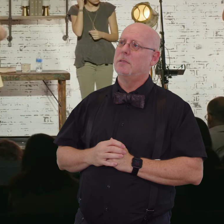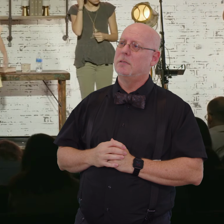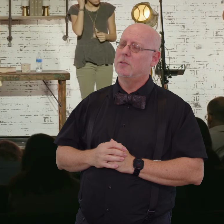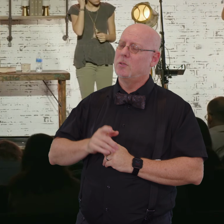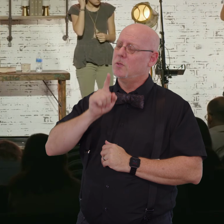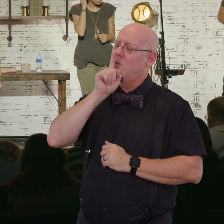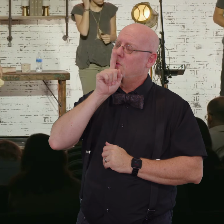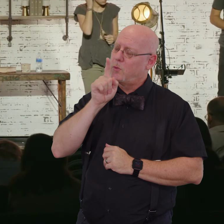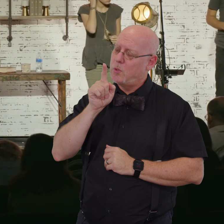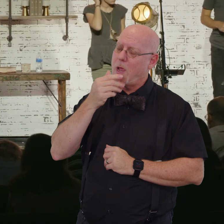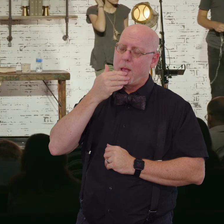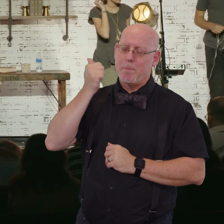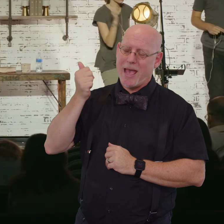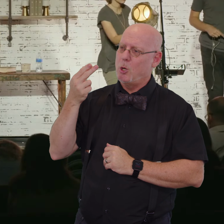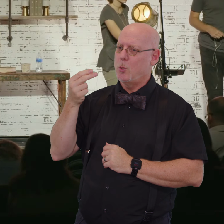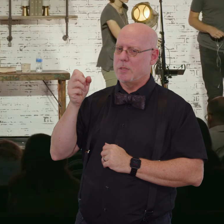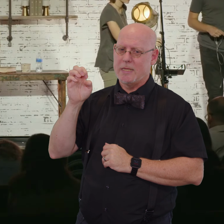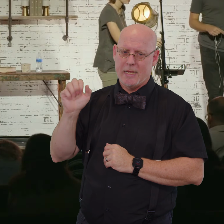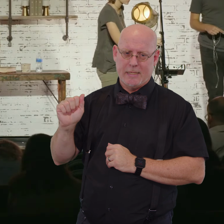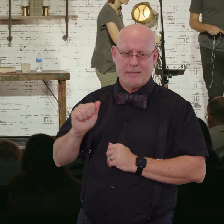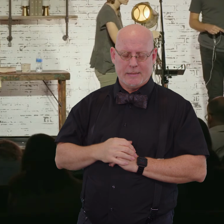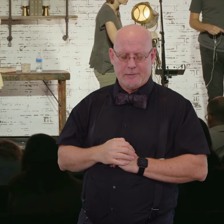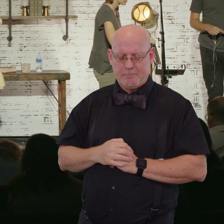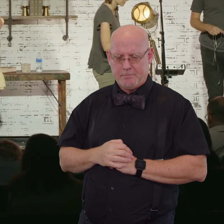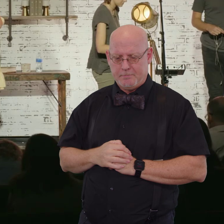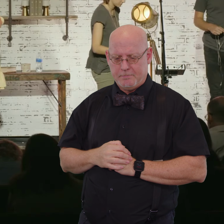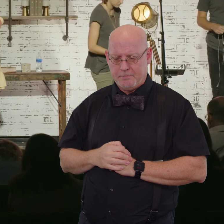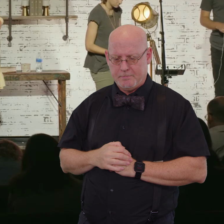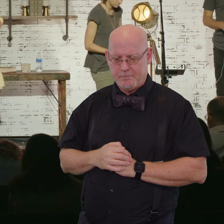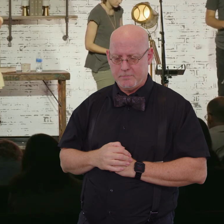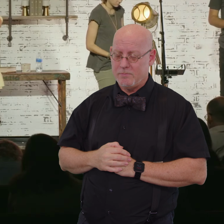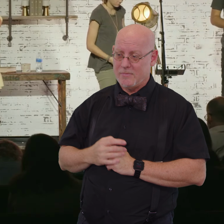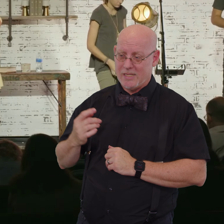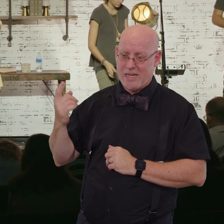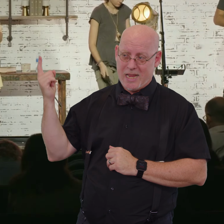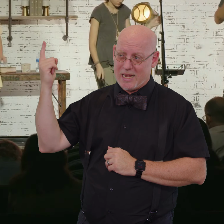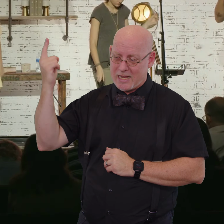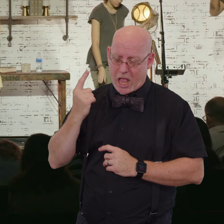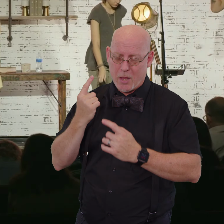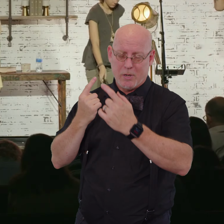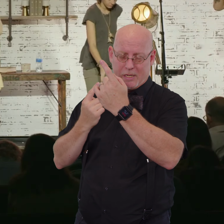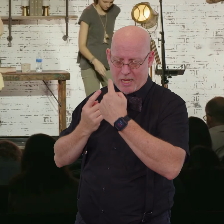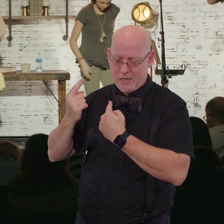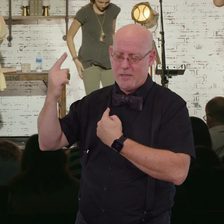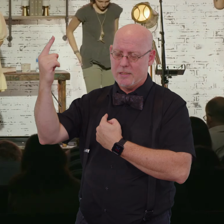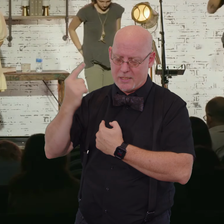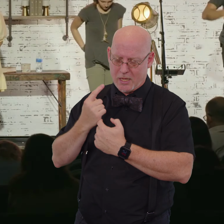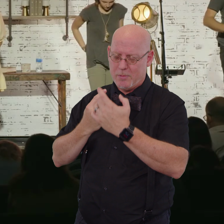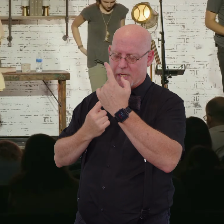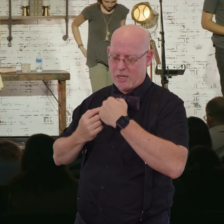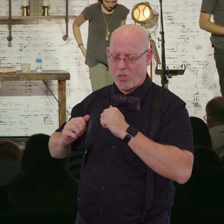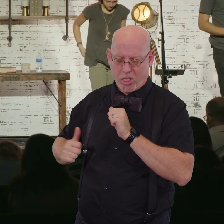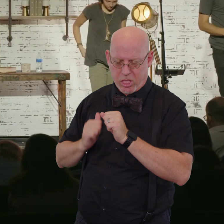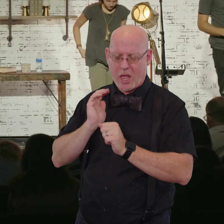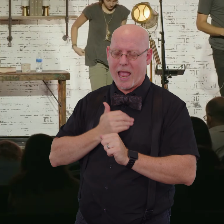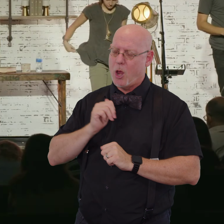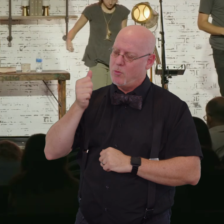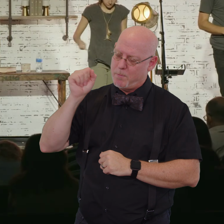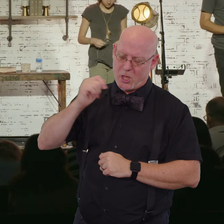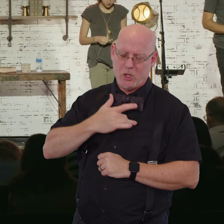the true and better Hosea who comes again and again and again after our